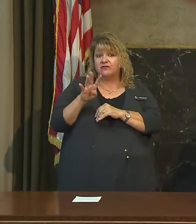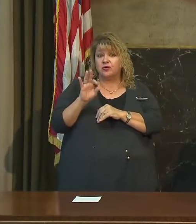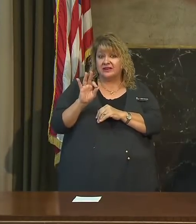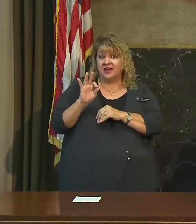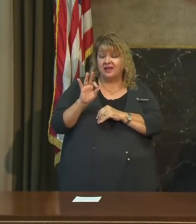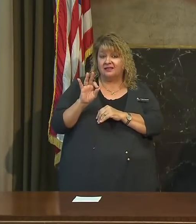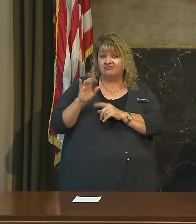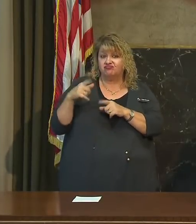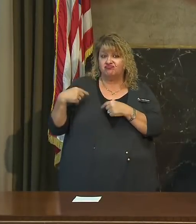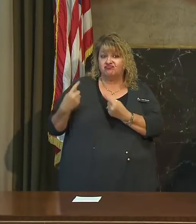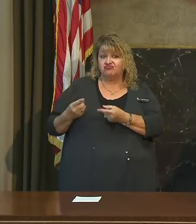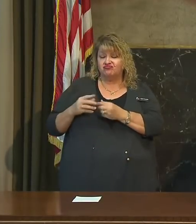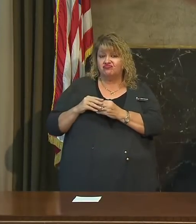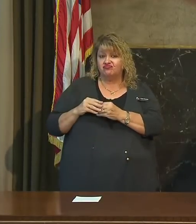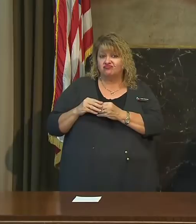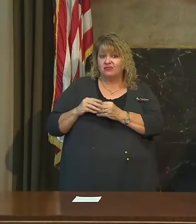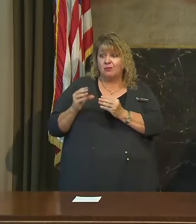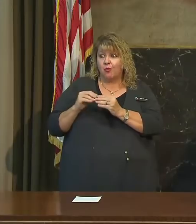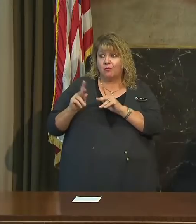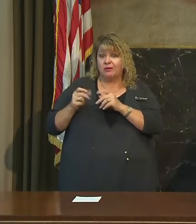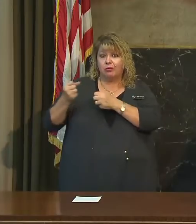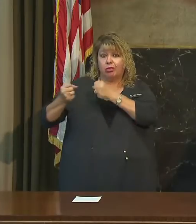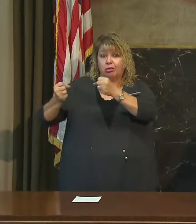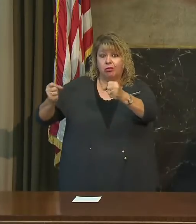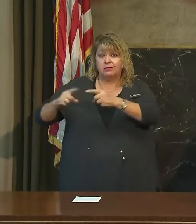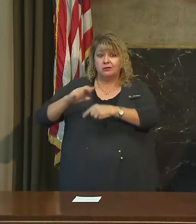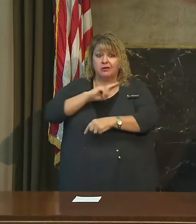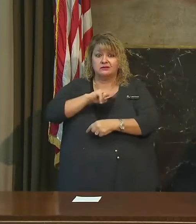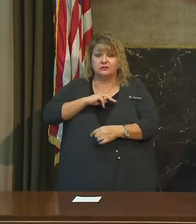749 more people in the hospital.